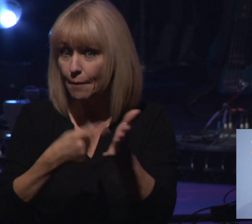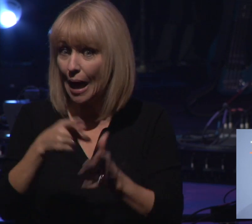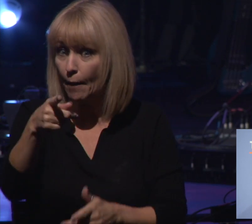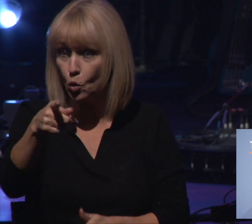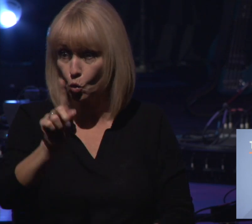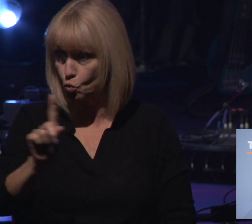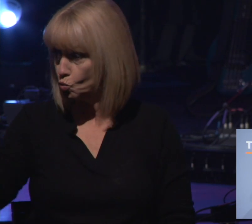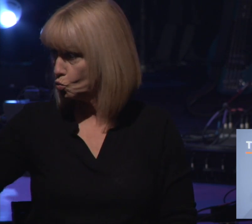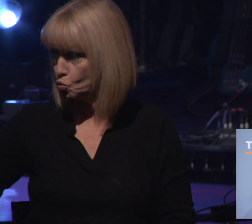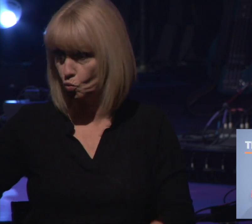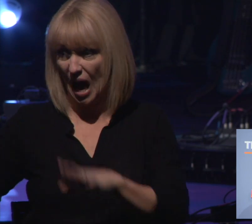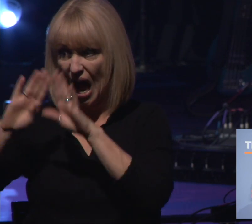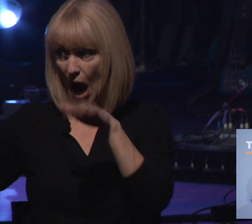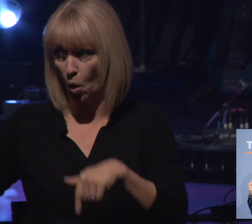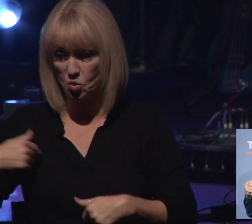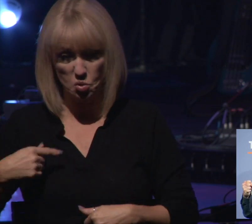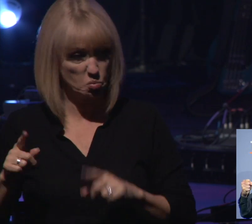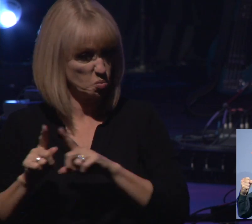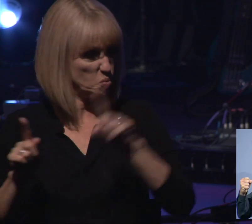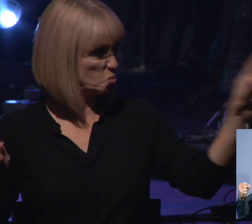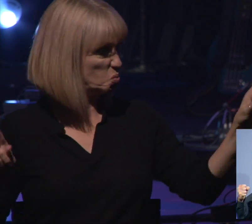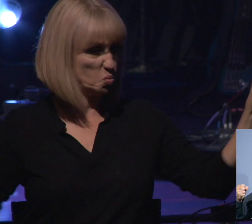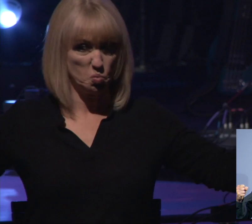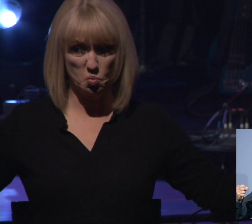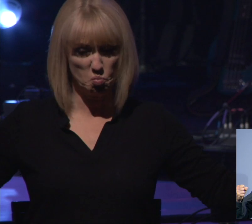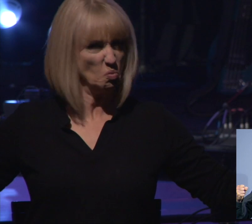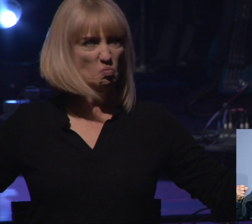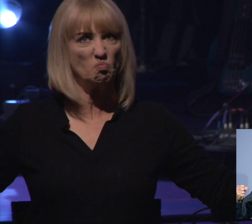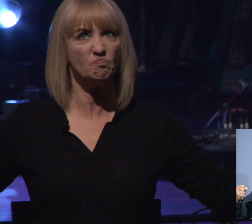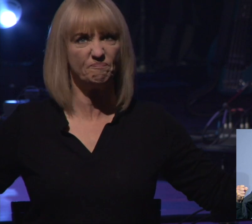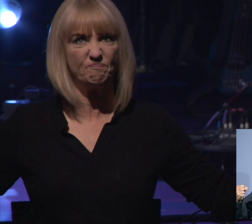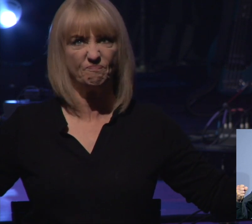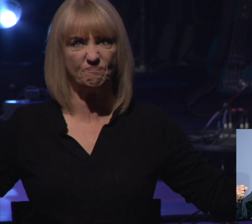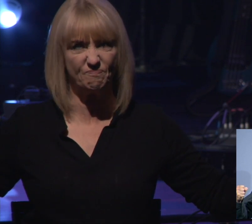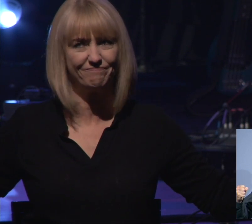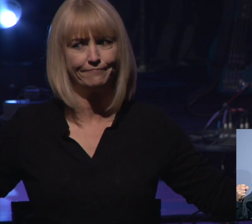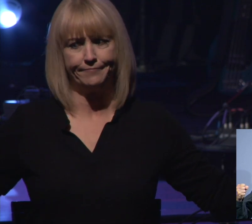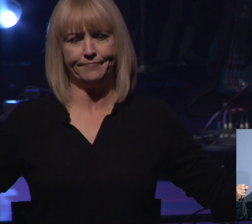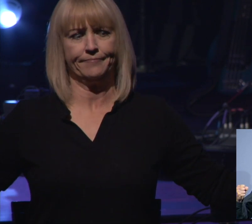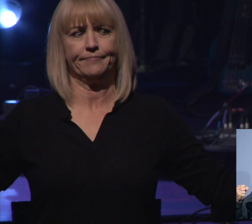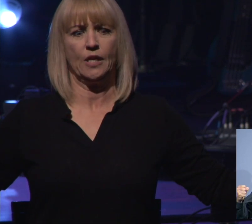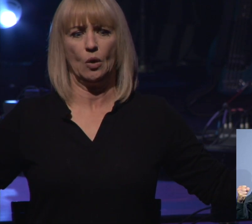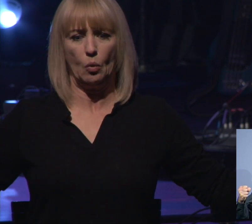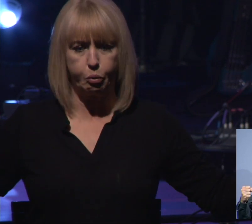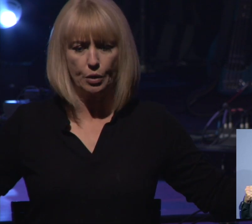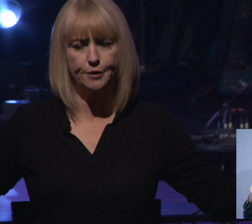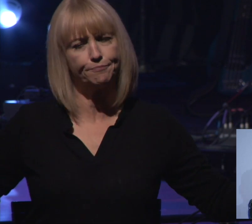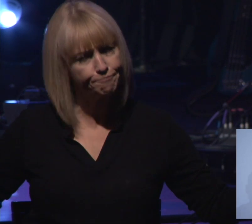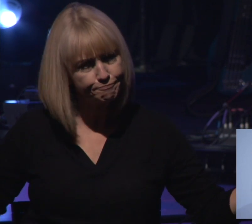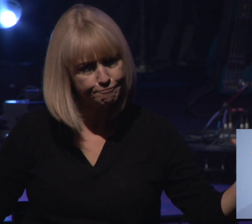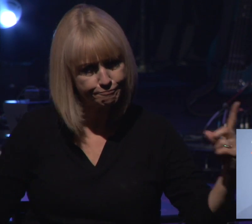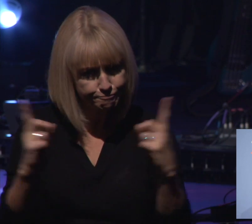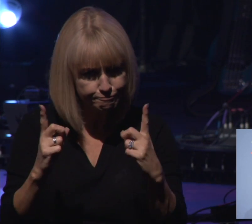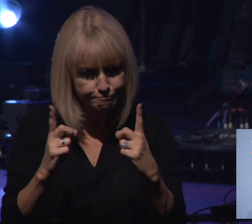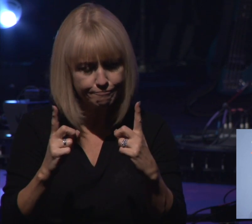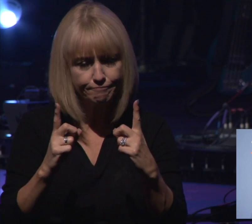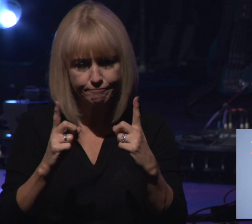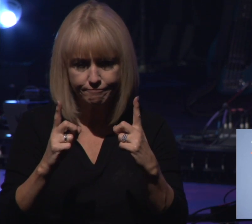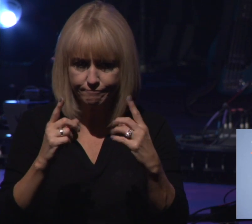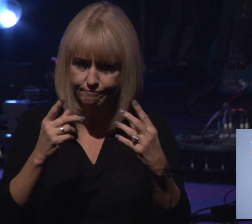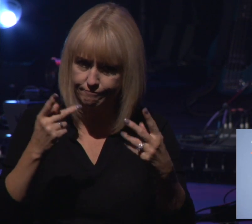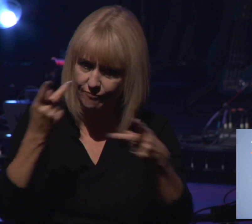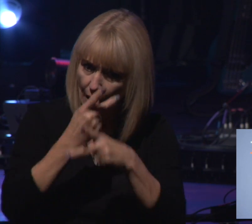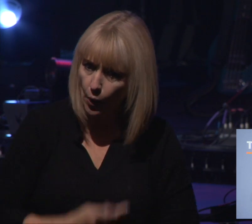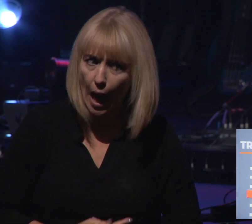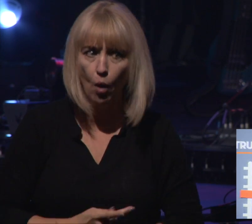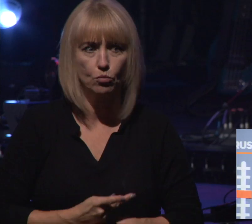to your end of the house and you're going different directions and saying, I'm so frustrated, but then you say, nope, we're committed. We are going to make this